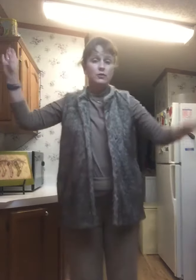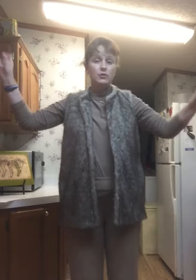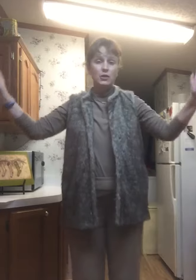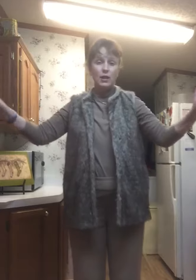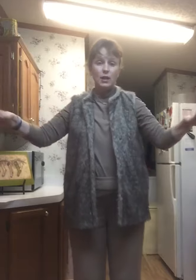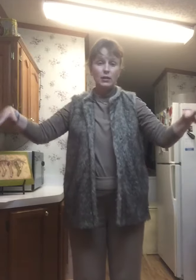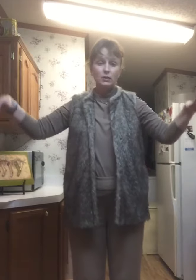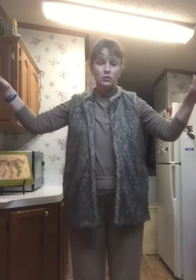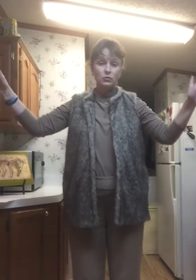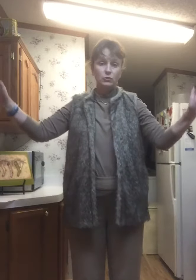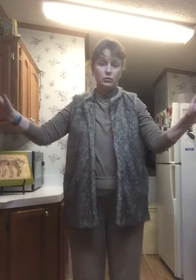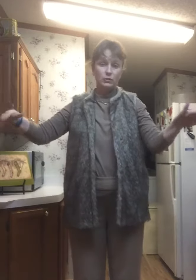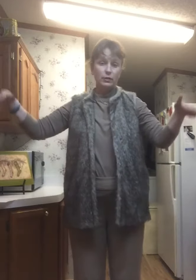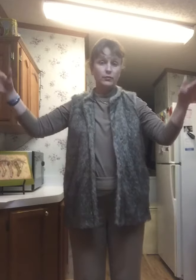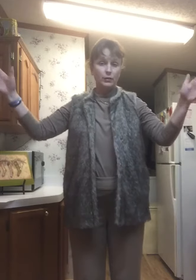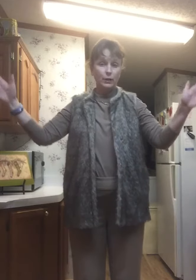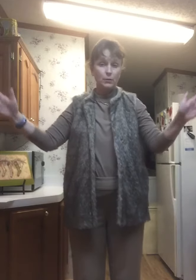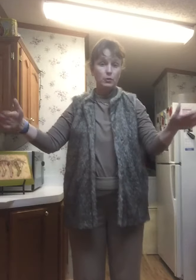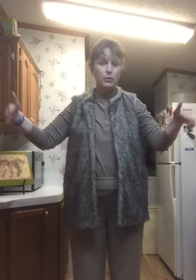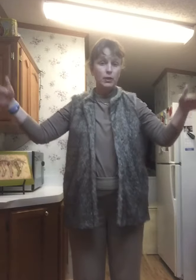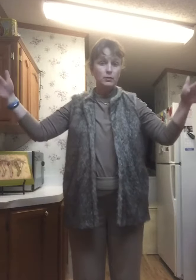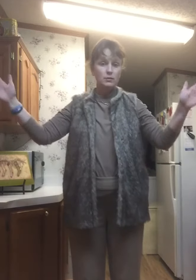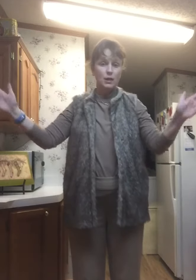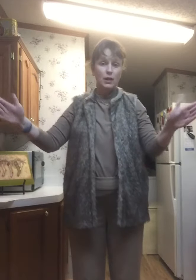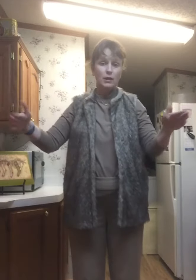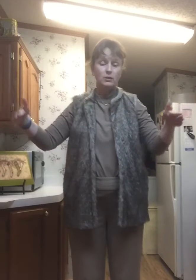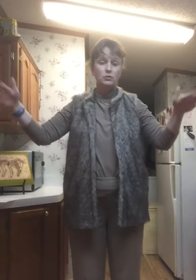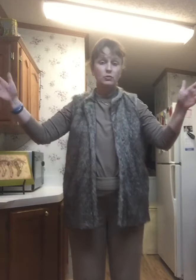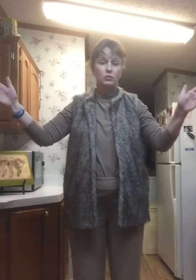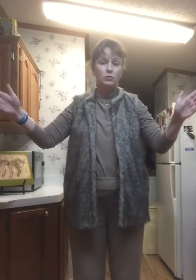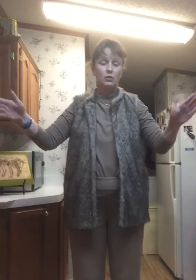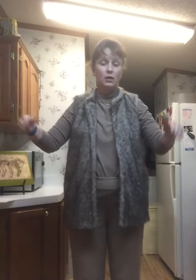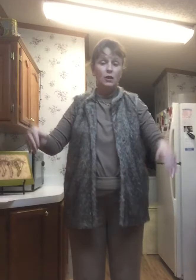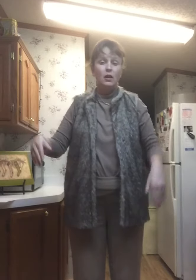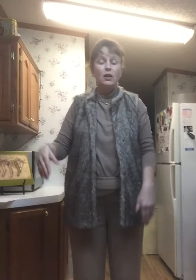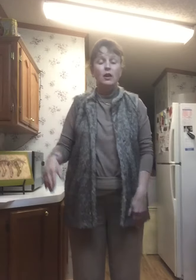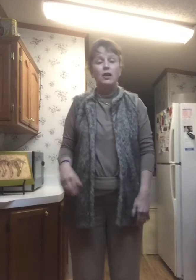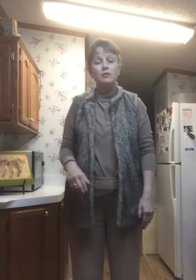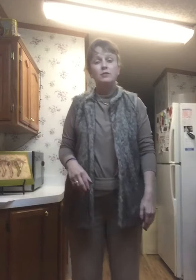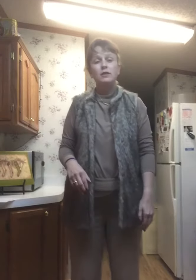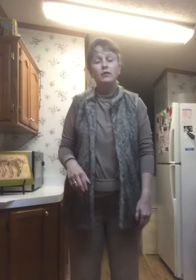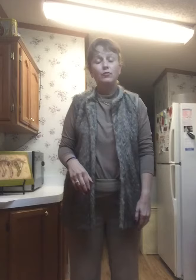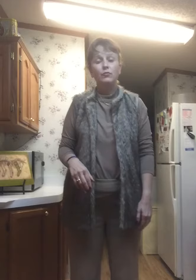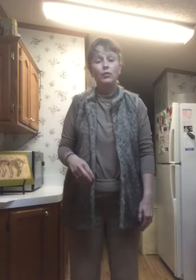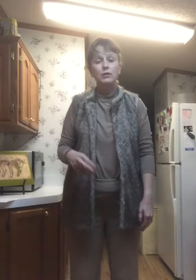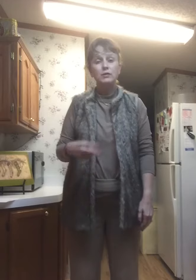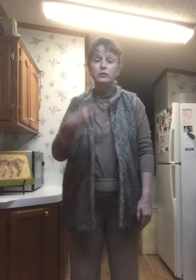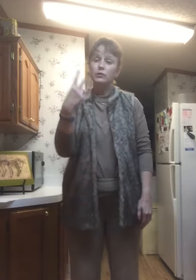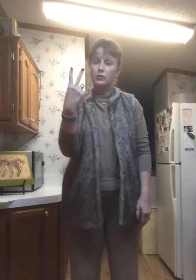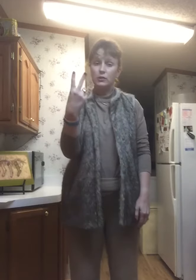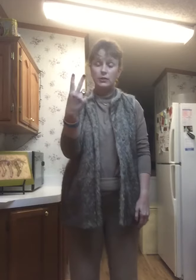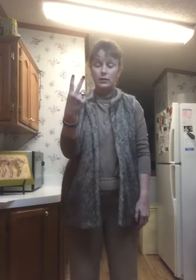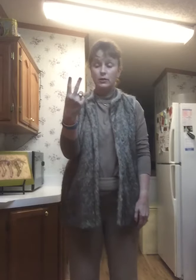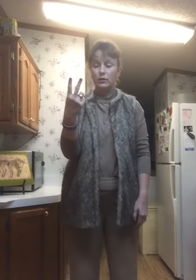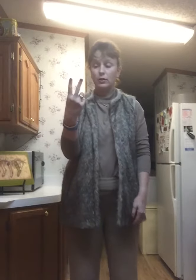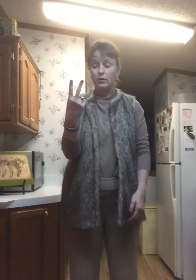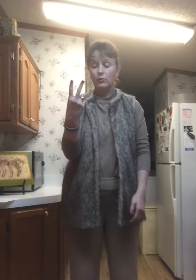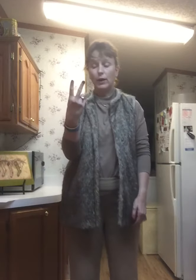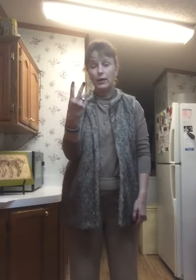The angel, like you're flapping your wings, angel. And then for voices, you're going to take your right